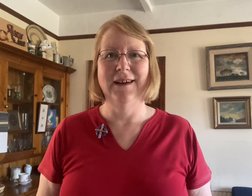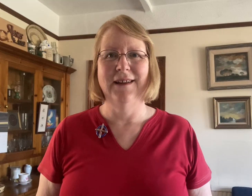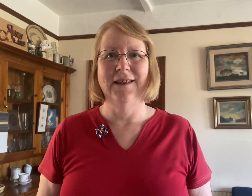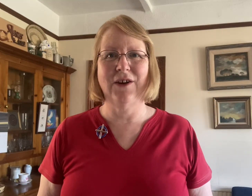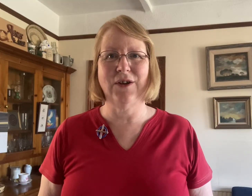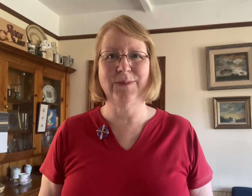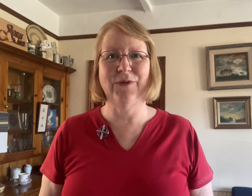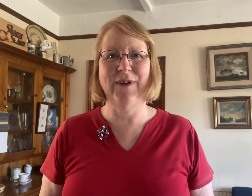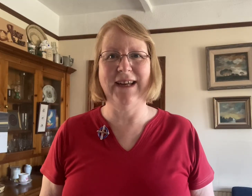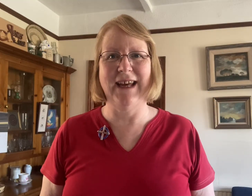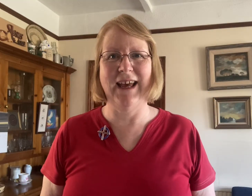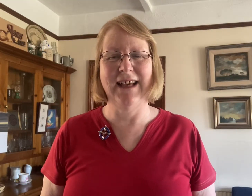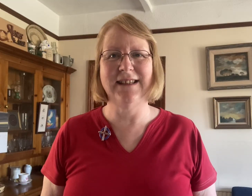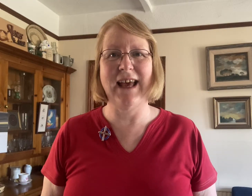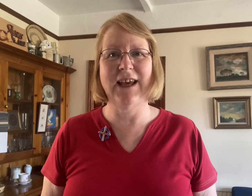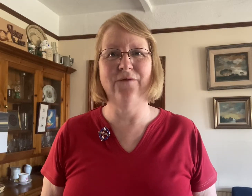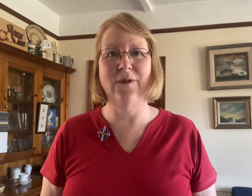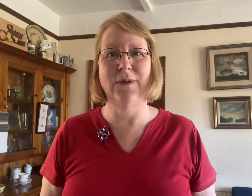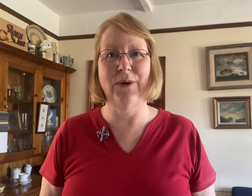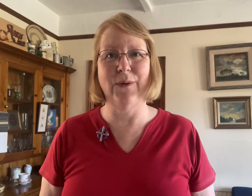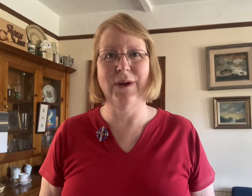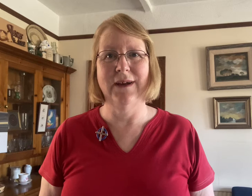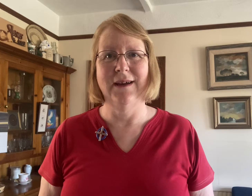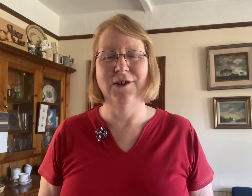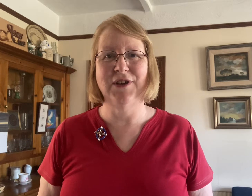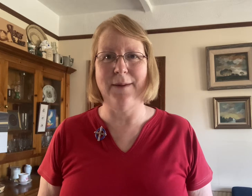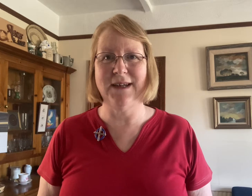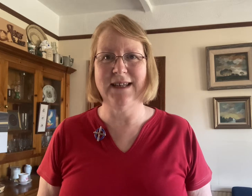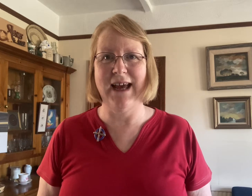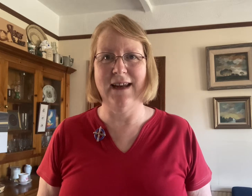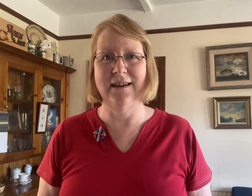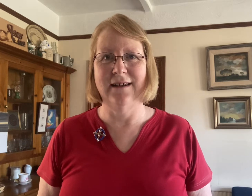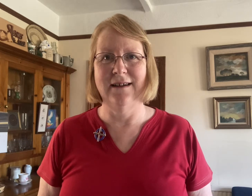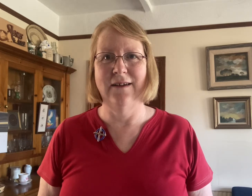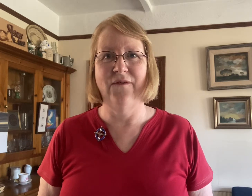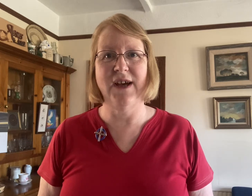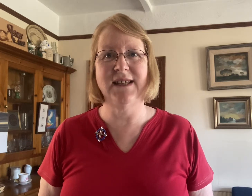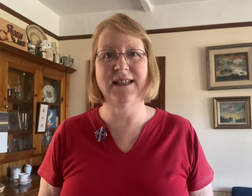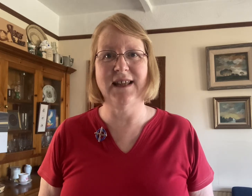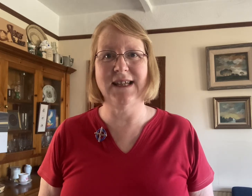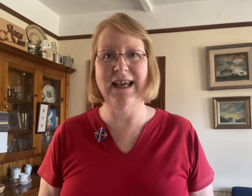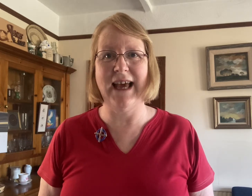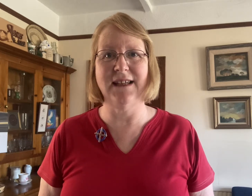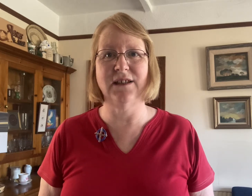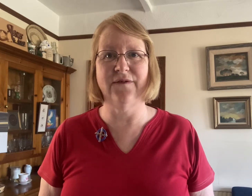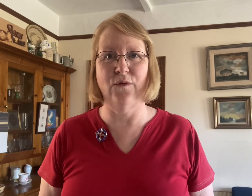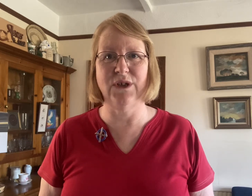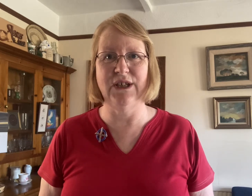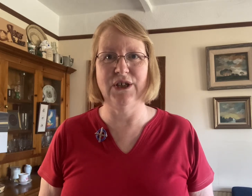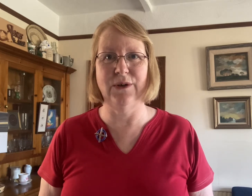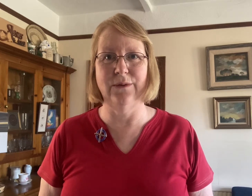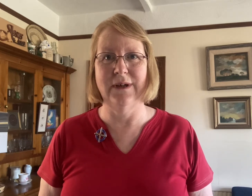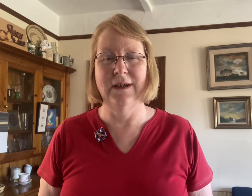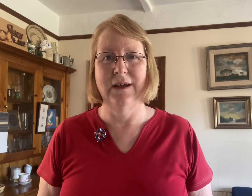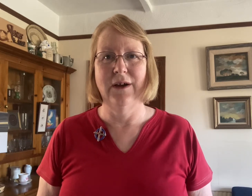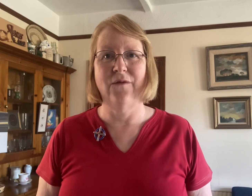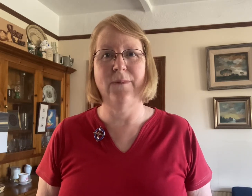The gospel reading is taken from Luke, chapter 10, verses 38 to 42, from the